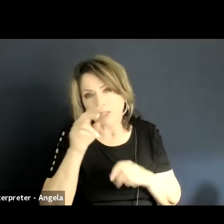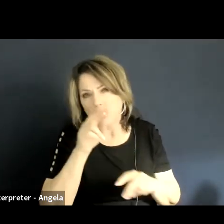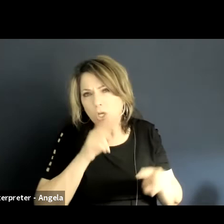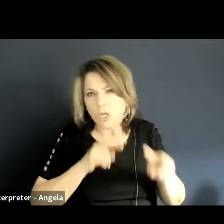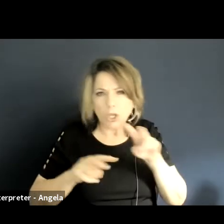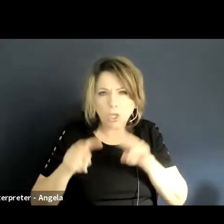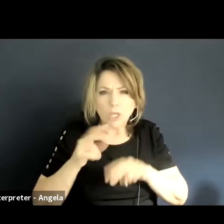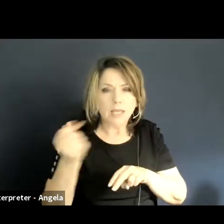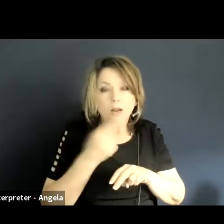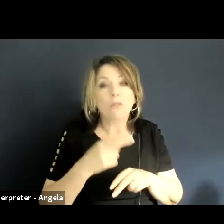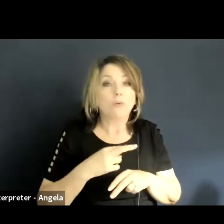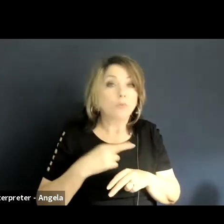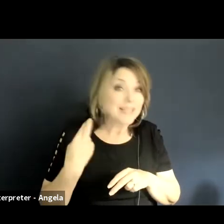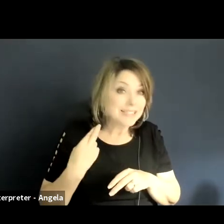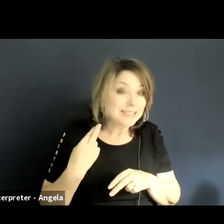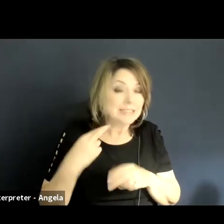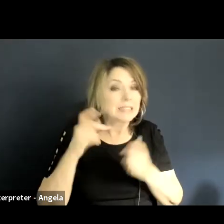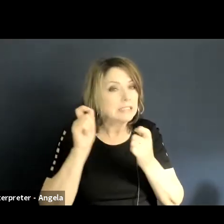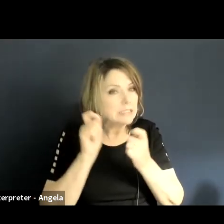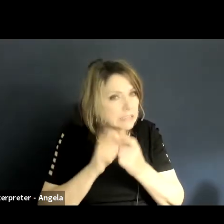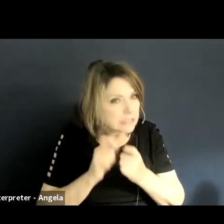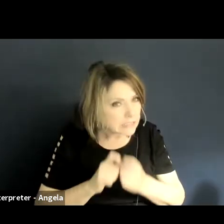you look at all the details.